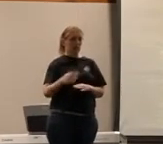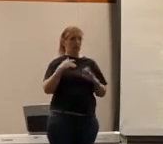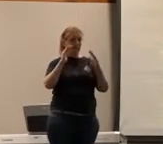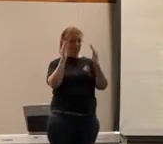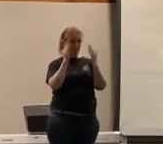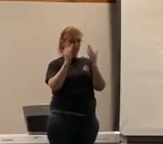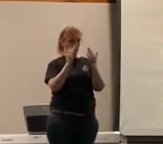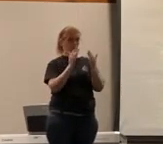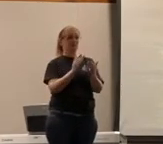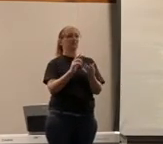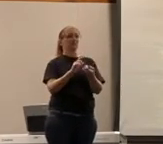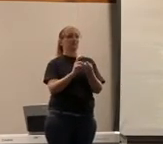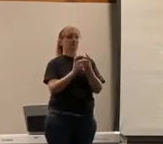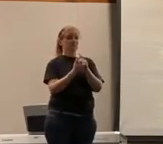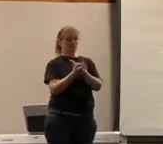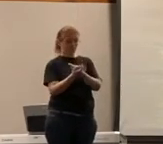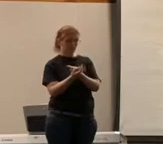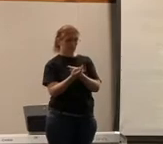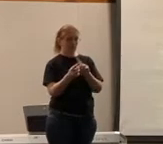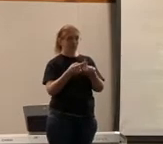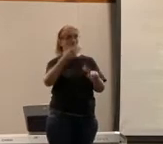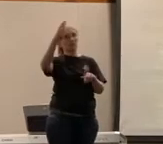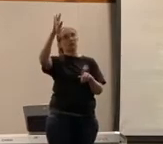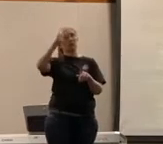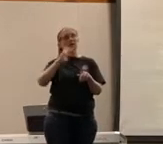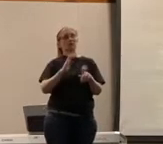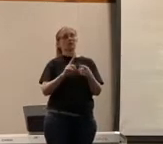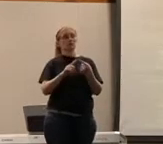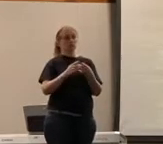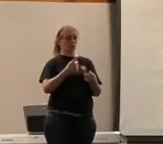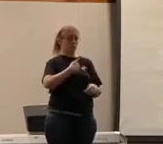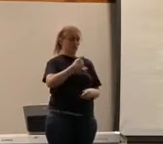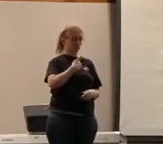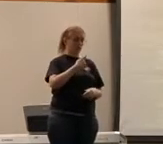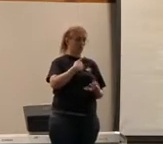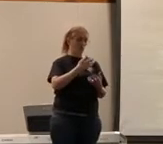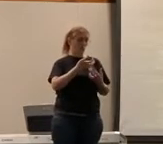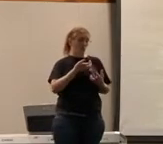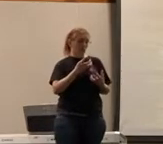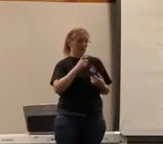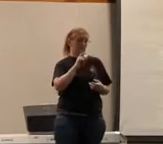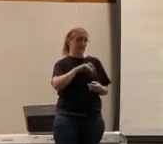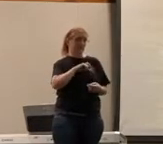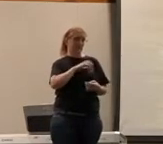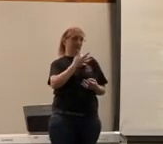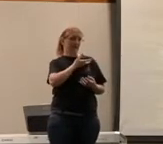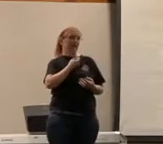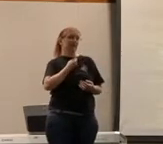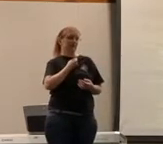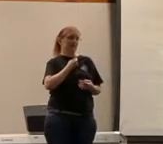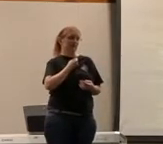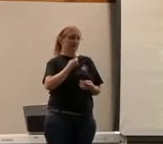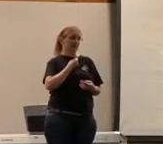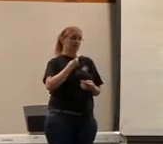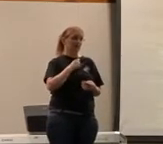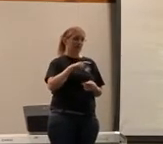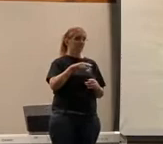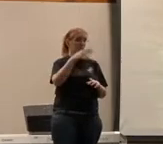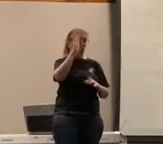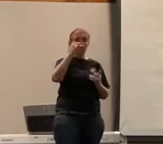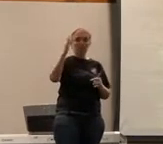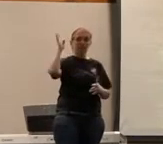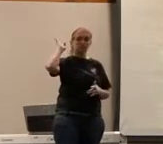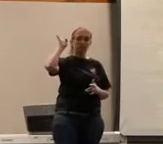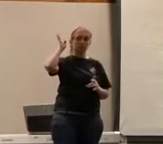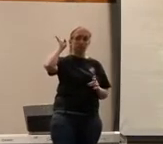is slowly shifting away from God and towards our own desires and our own wants. Yes, God is in the peripheral, but